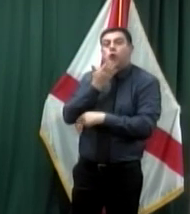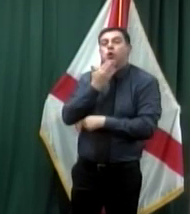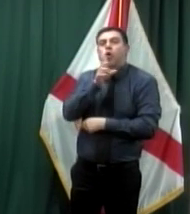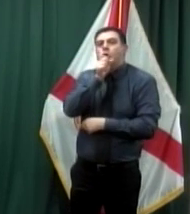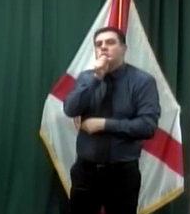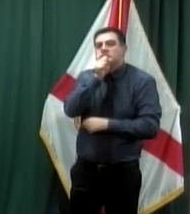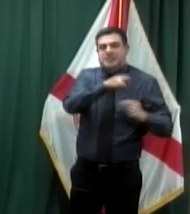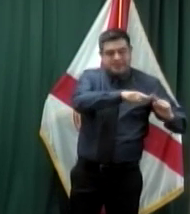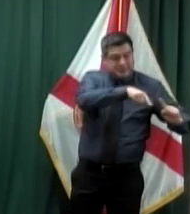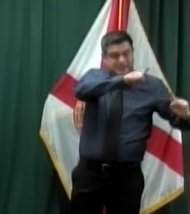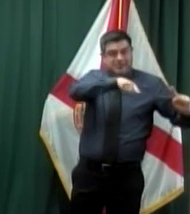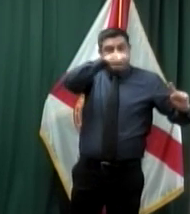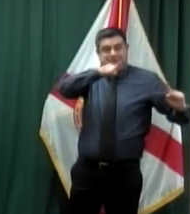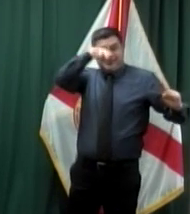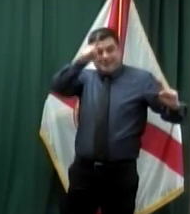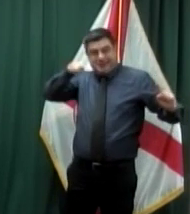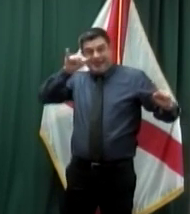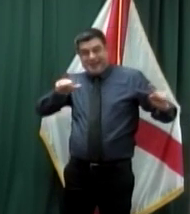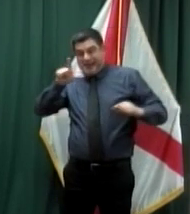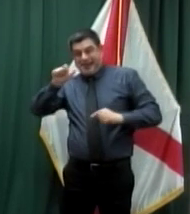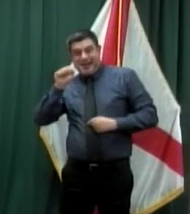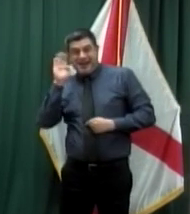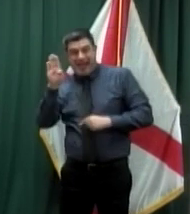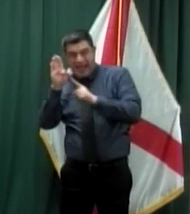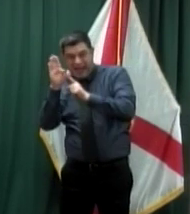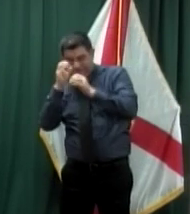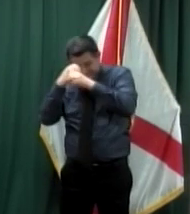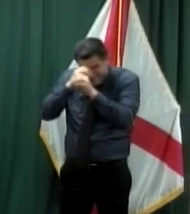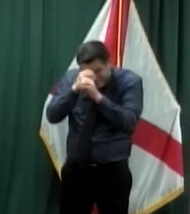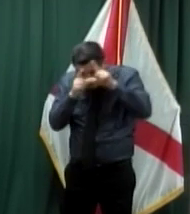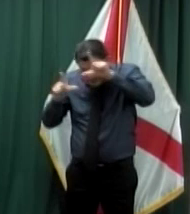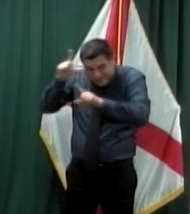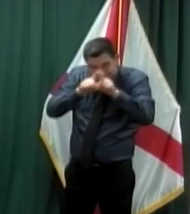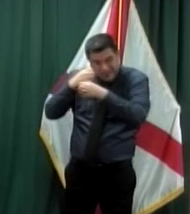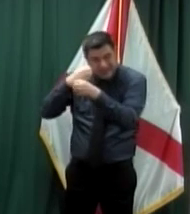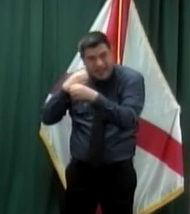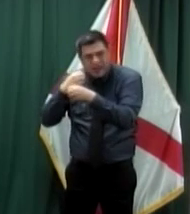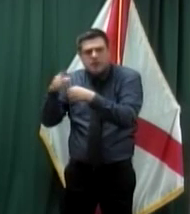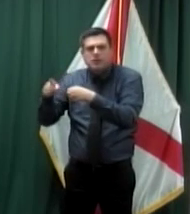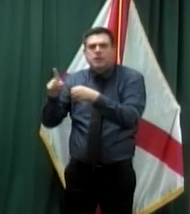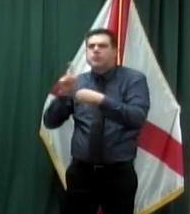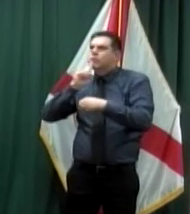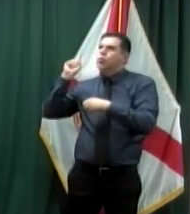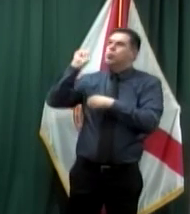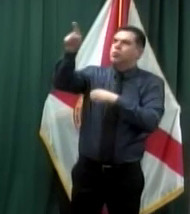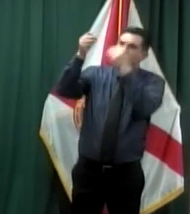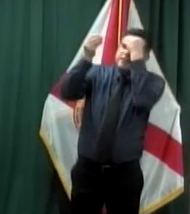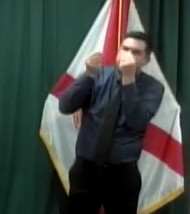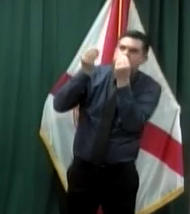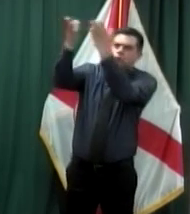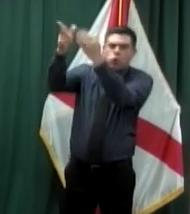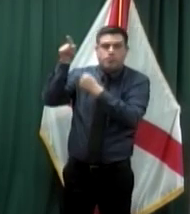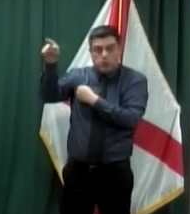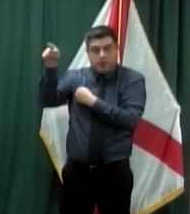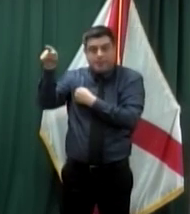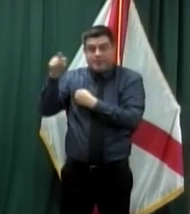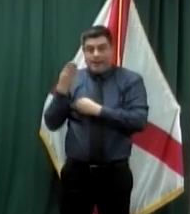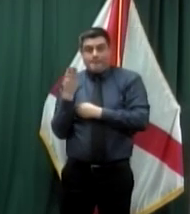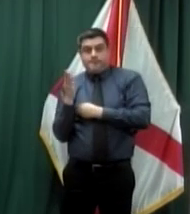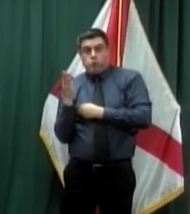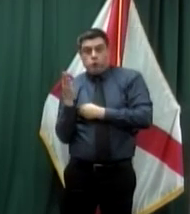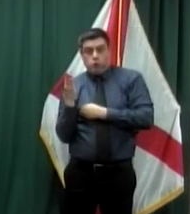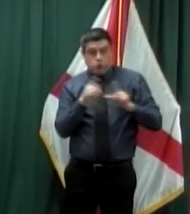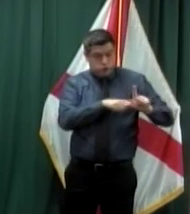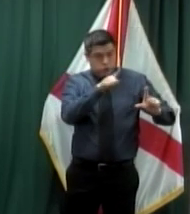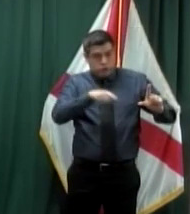of the cases that have been reported, and the blue line the onset date of symptoms. As you can see, we're still going down here. The curve is